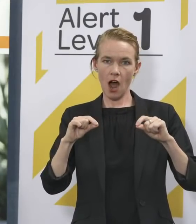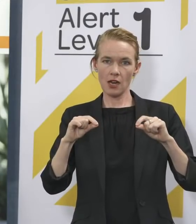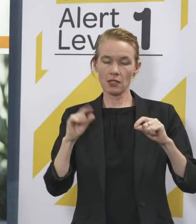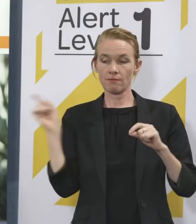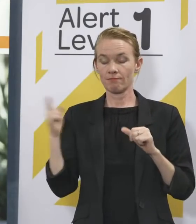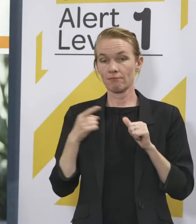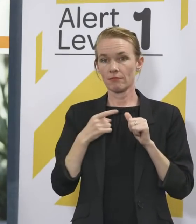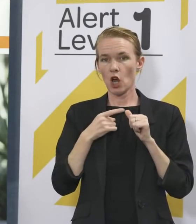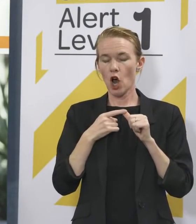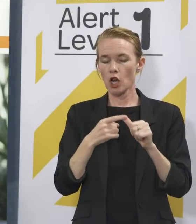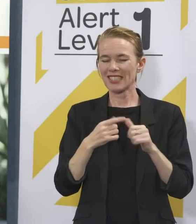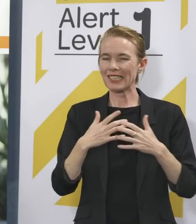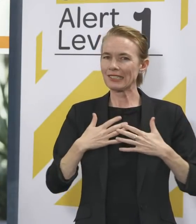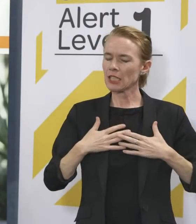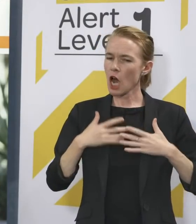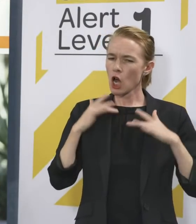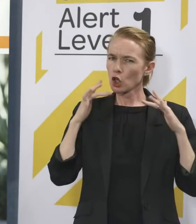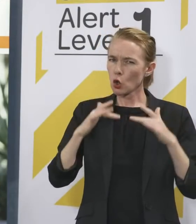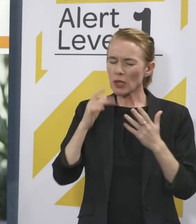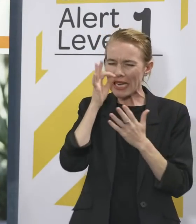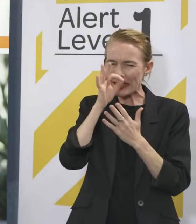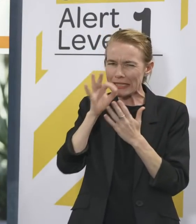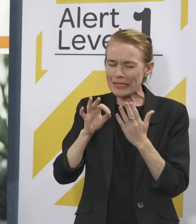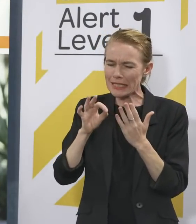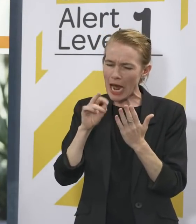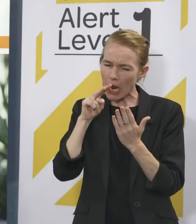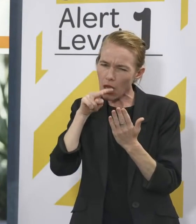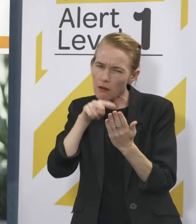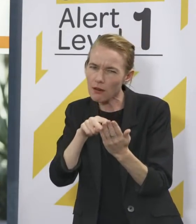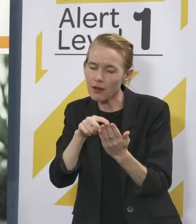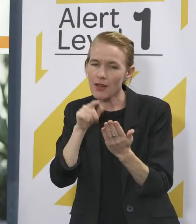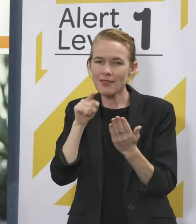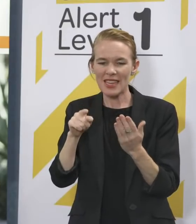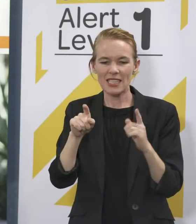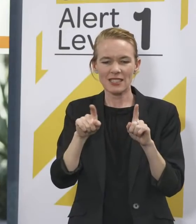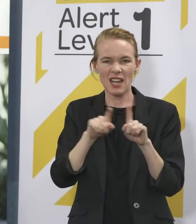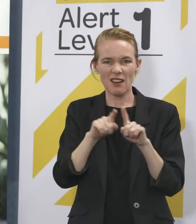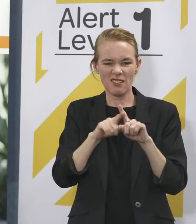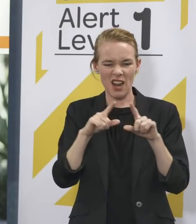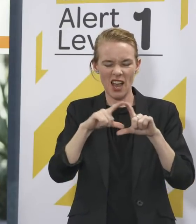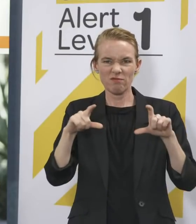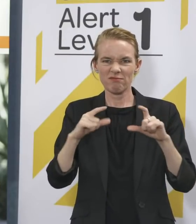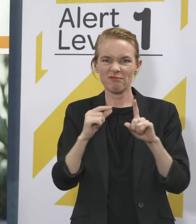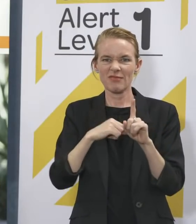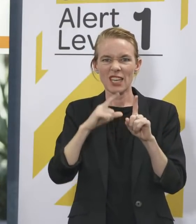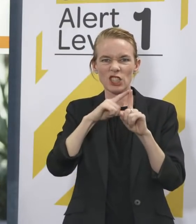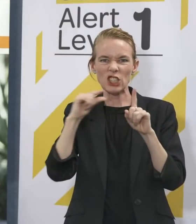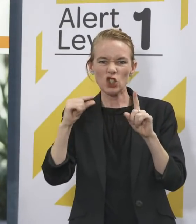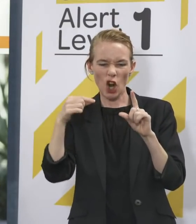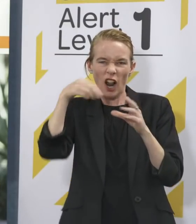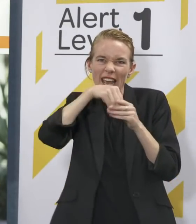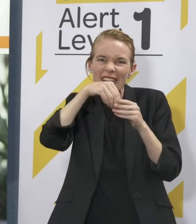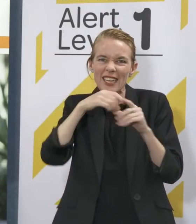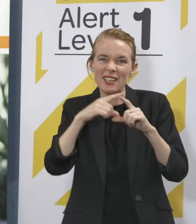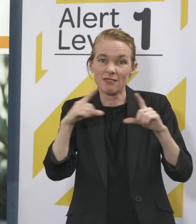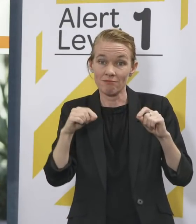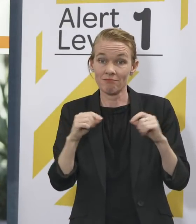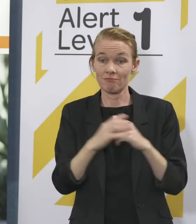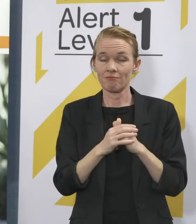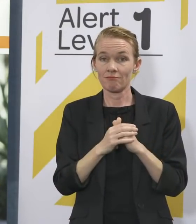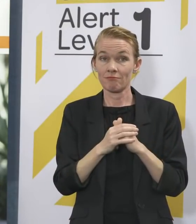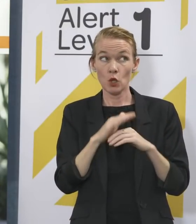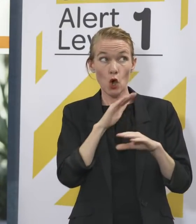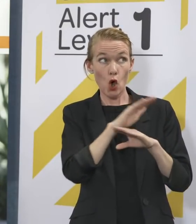type card that would assist with contact tracing. What I can say is that the more I see from countries that have used a Bluetooth